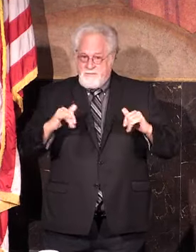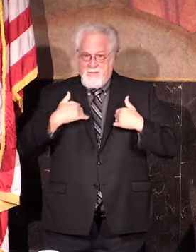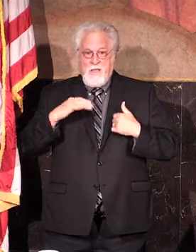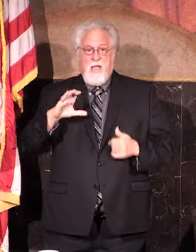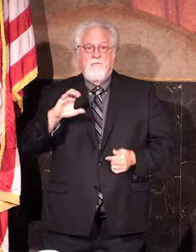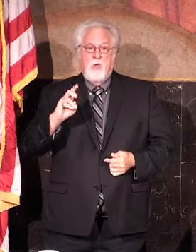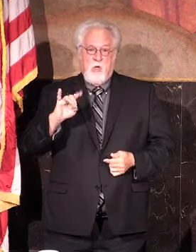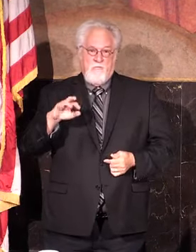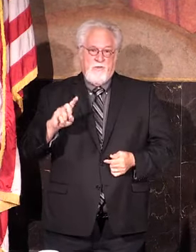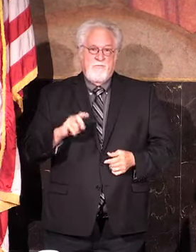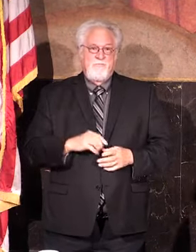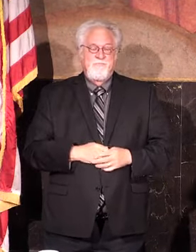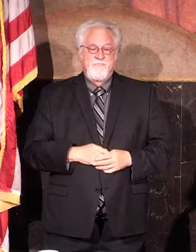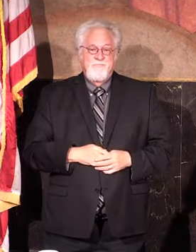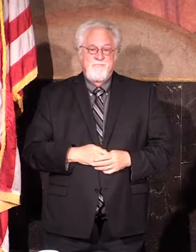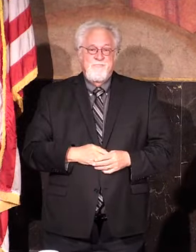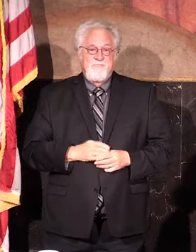COVID.